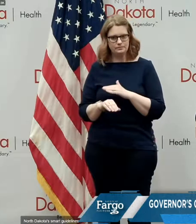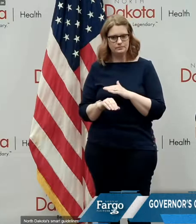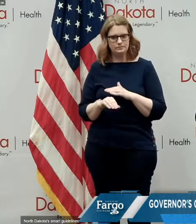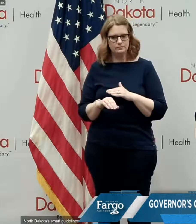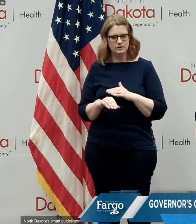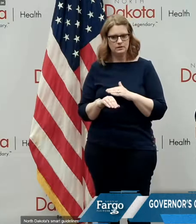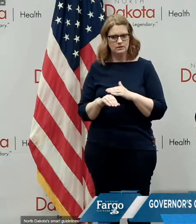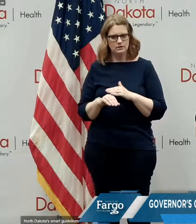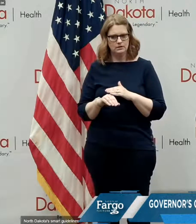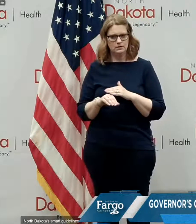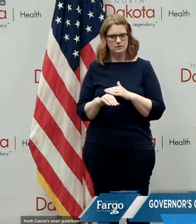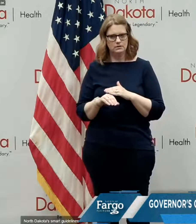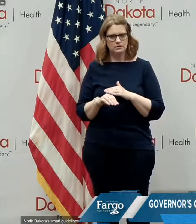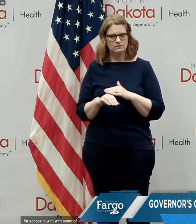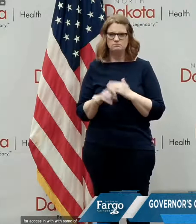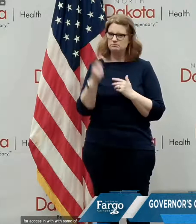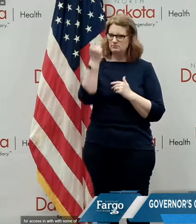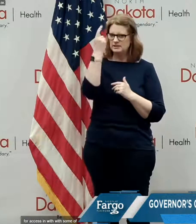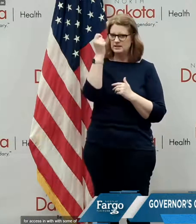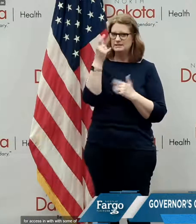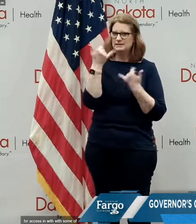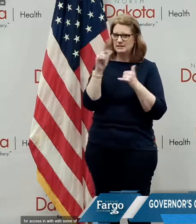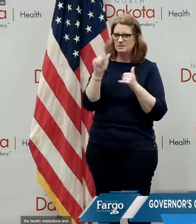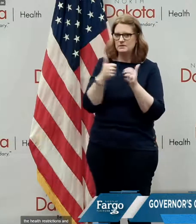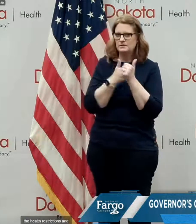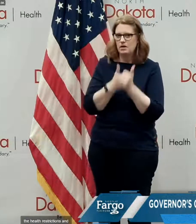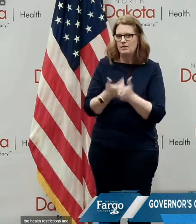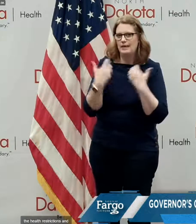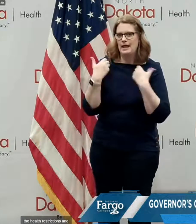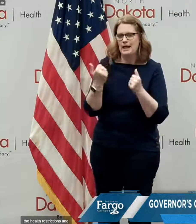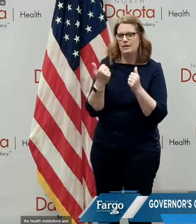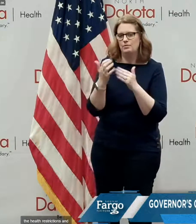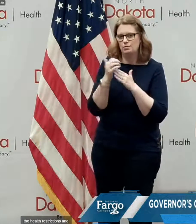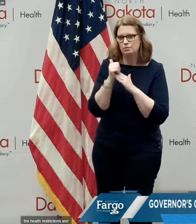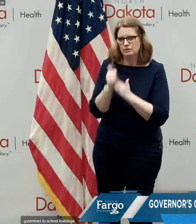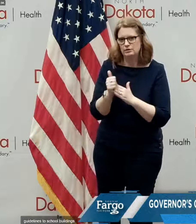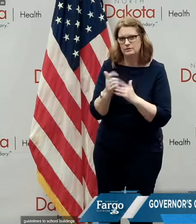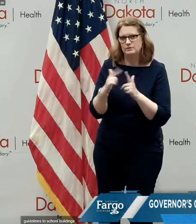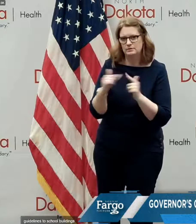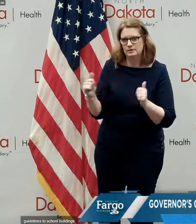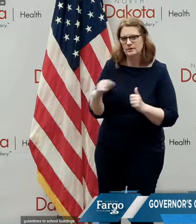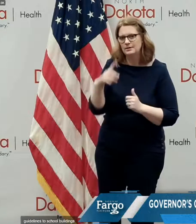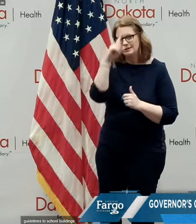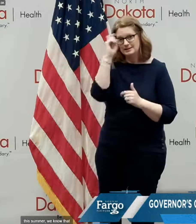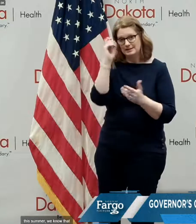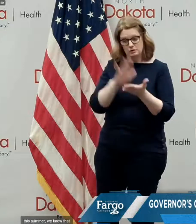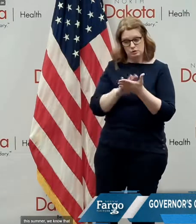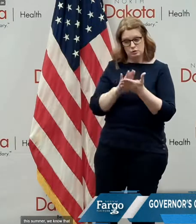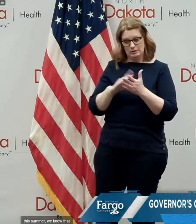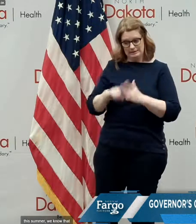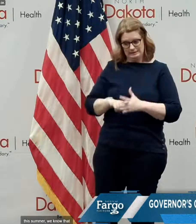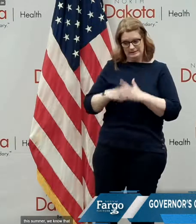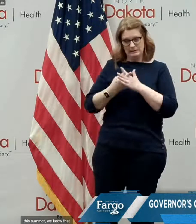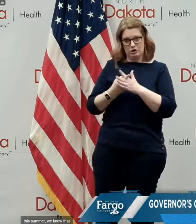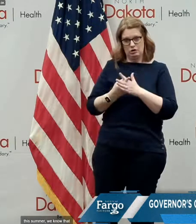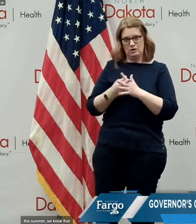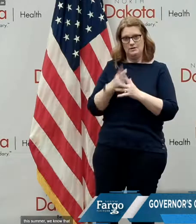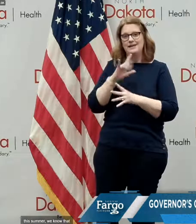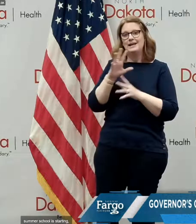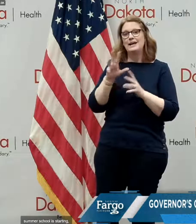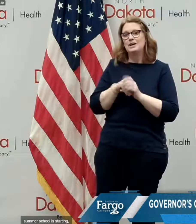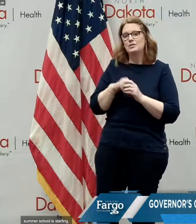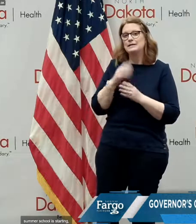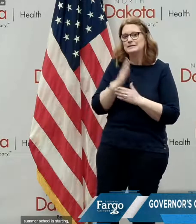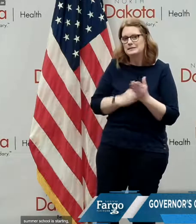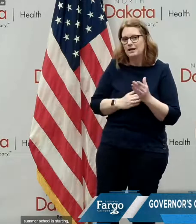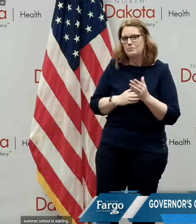with some of the health restrictions and guidelines to school buildings this summer. We know that summer school is starting, including some in-building